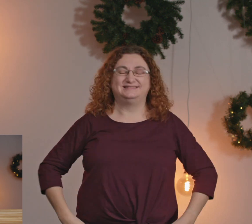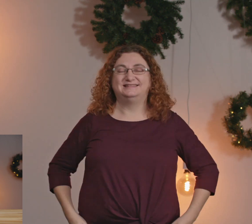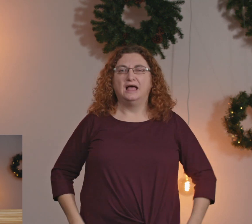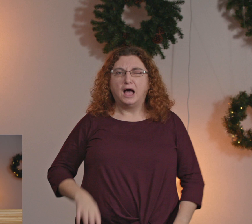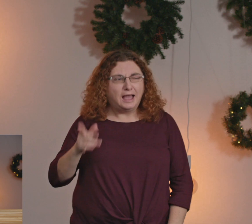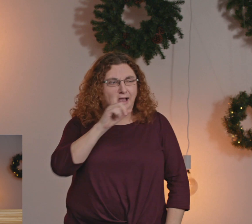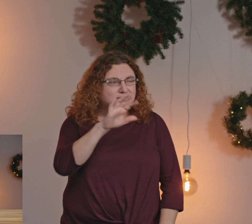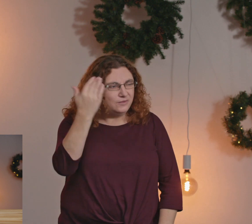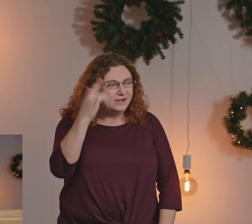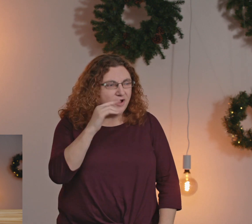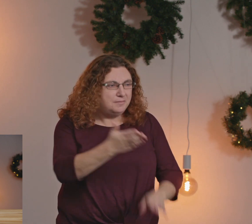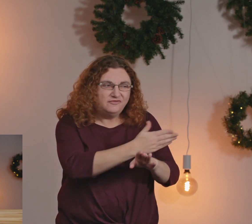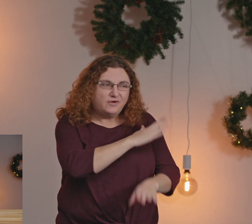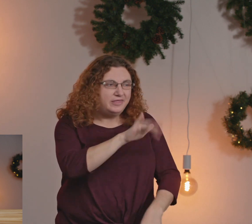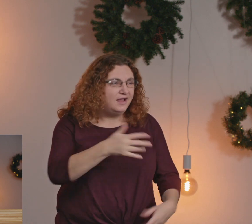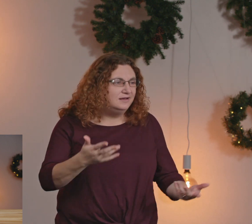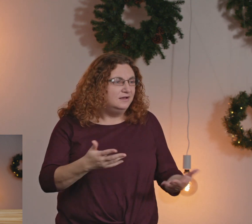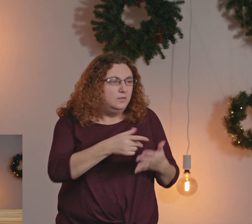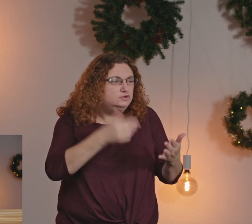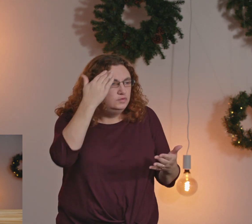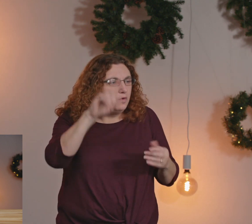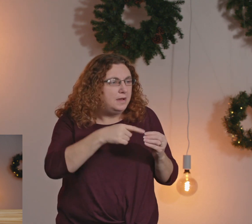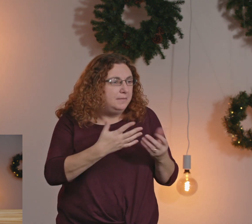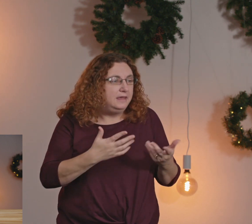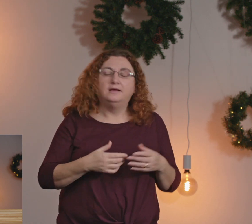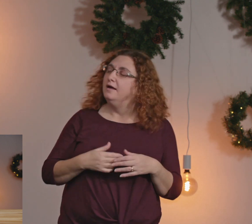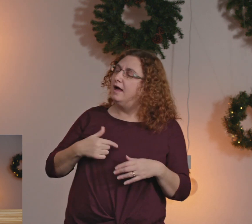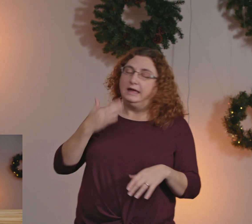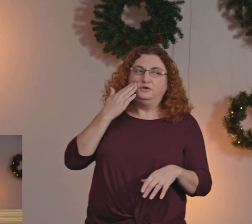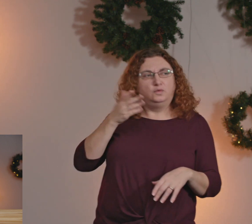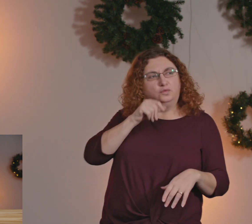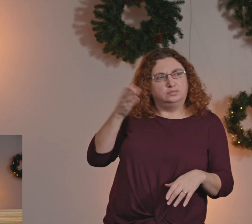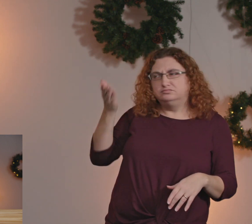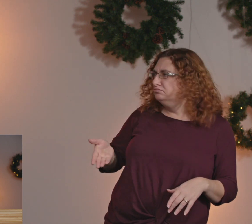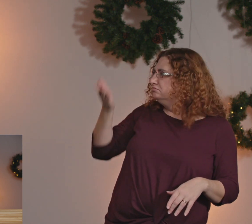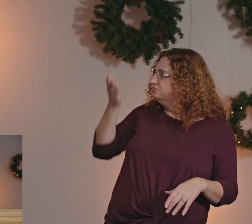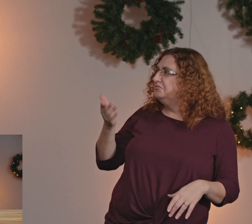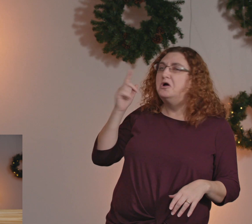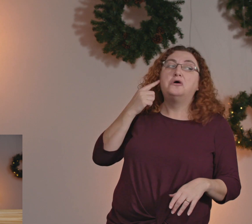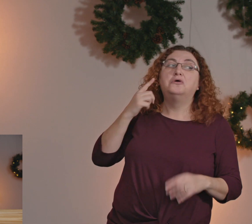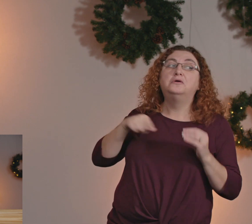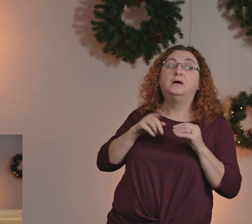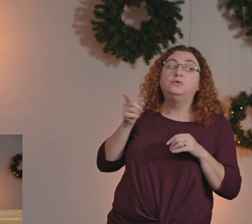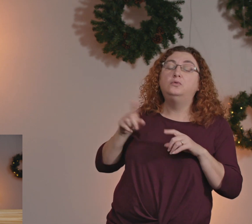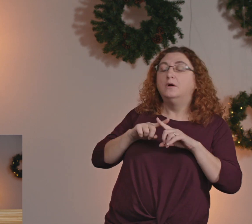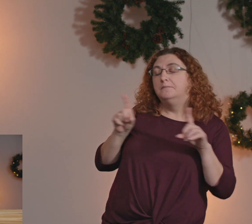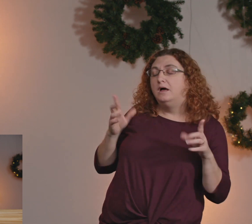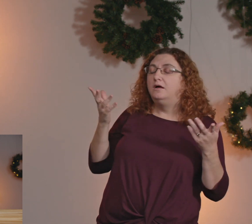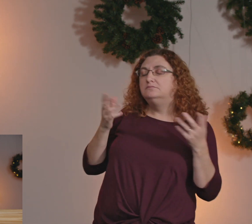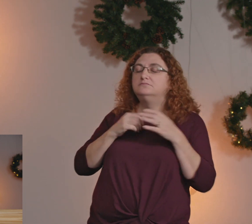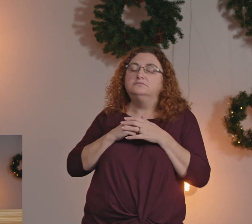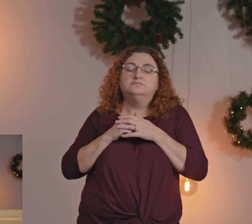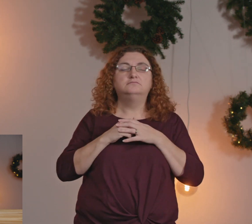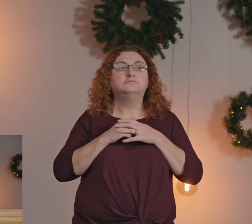Like, what did you know about me? And she said, well, you know, I knew you and I'd heard about you and things like that. But, you know,